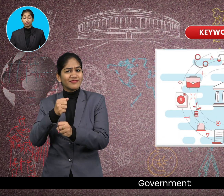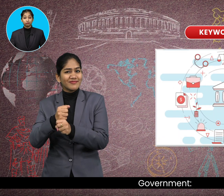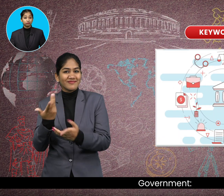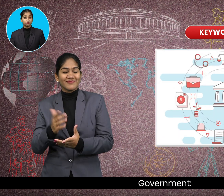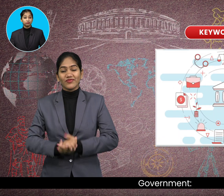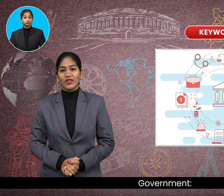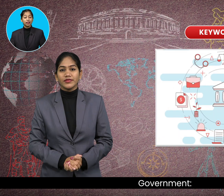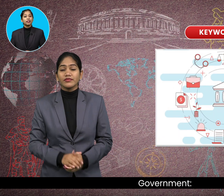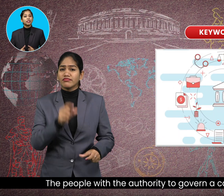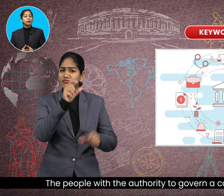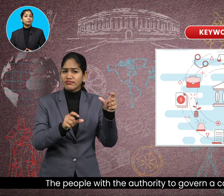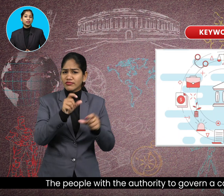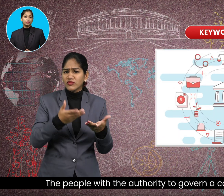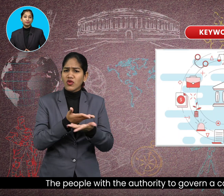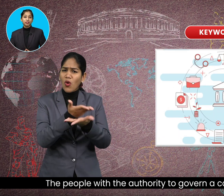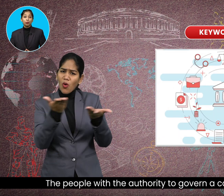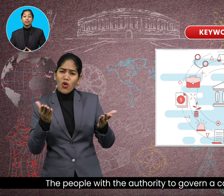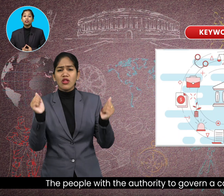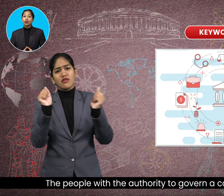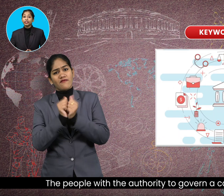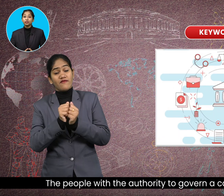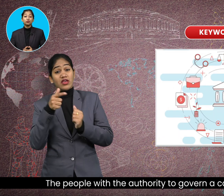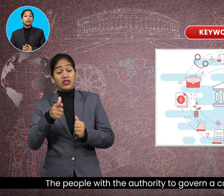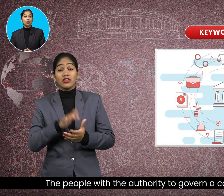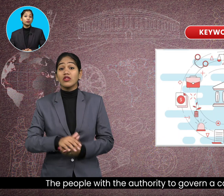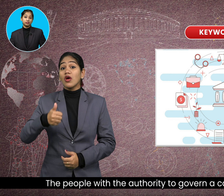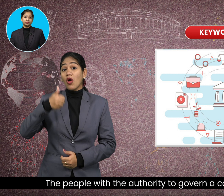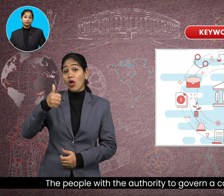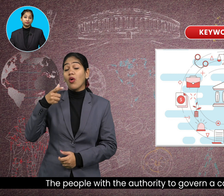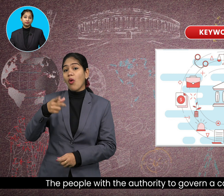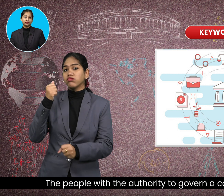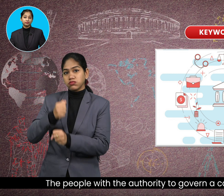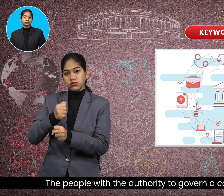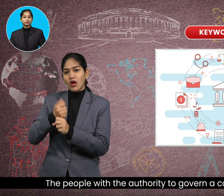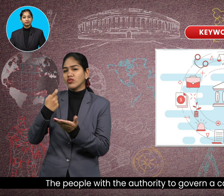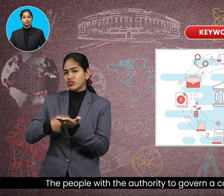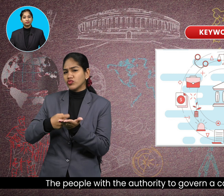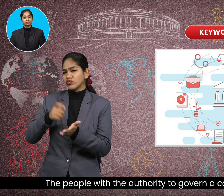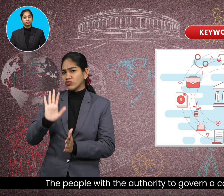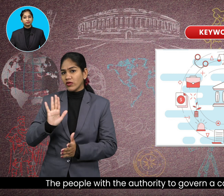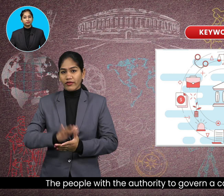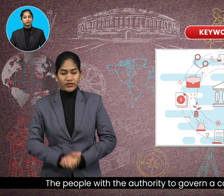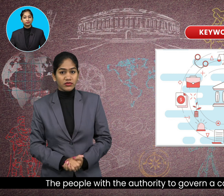government, the people with the authority to govern